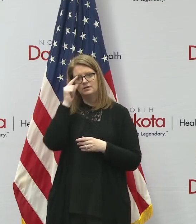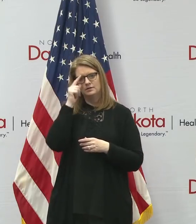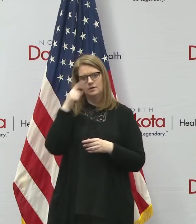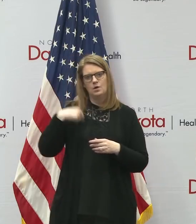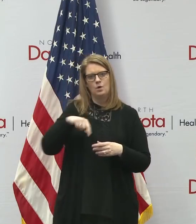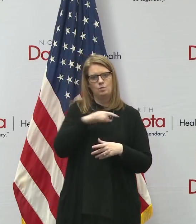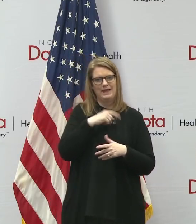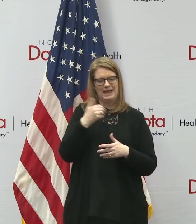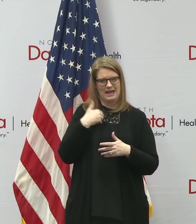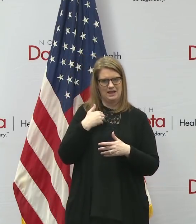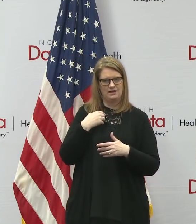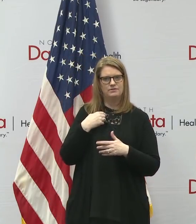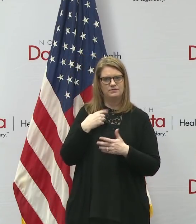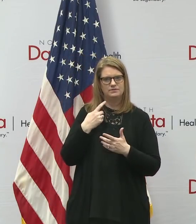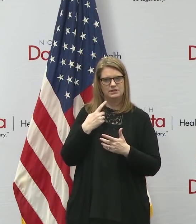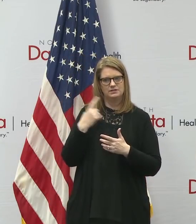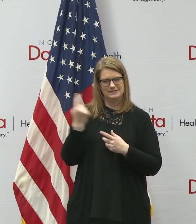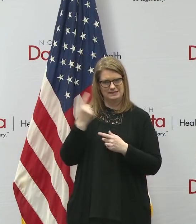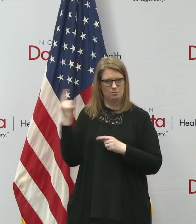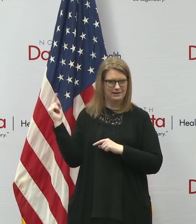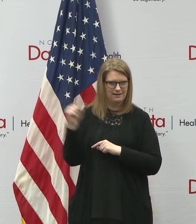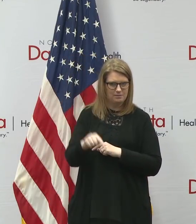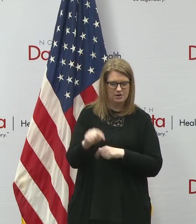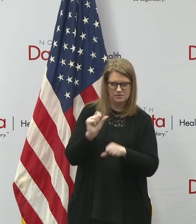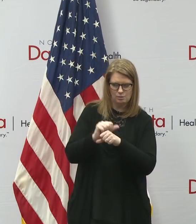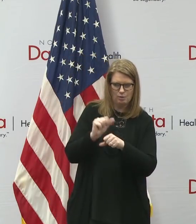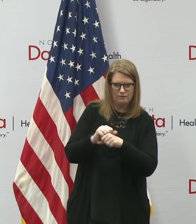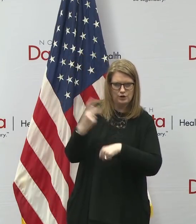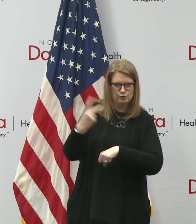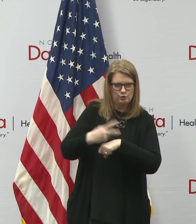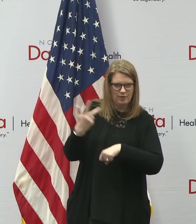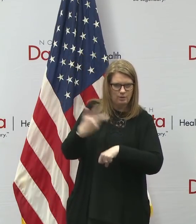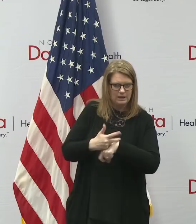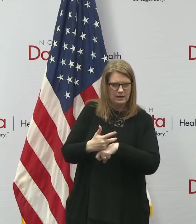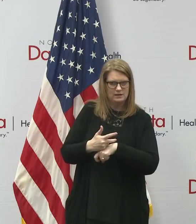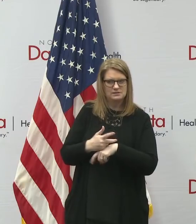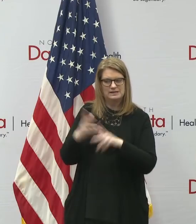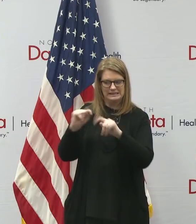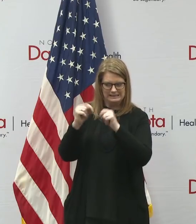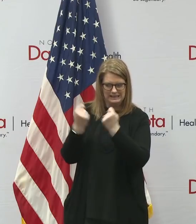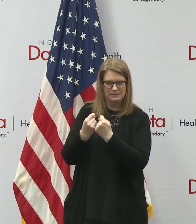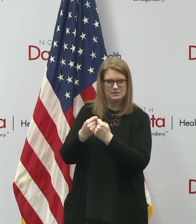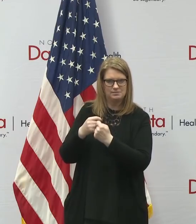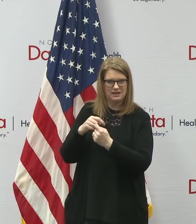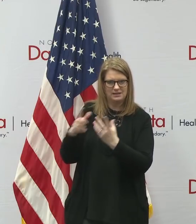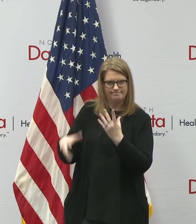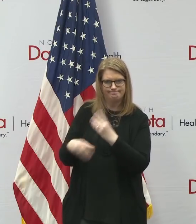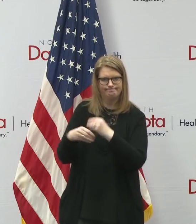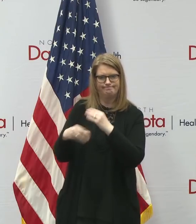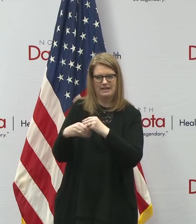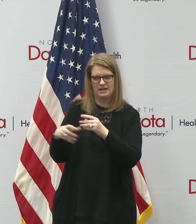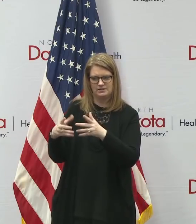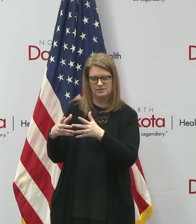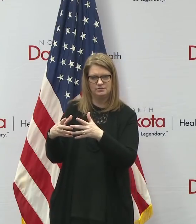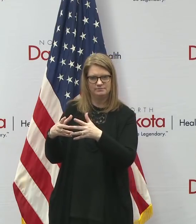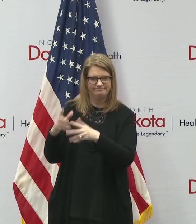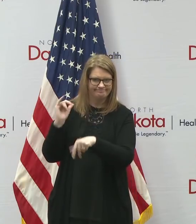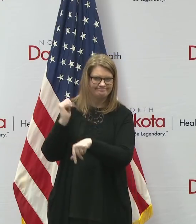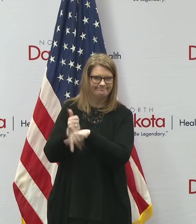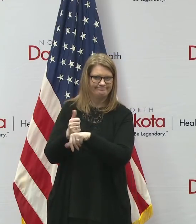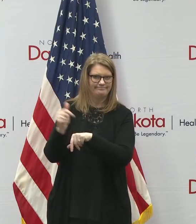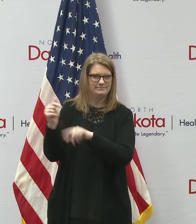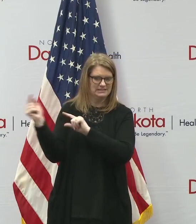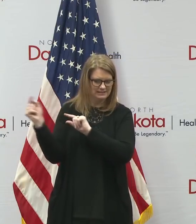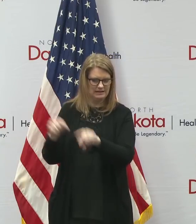that's been in our operating center now for 2 or 3 days. The team is being built to come into North Dakota next week. So we should have a